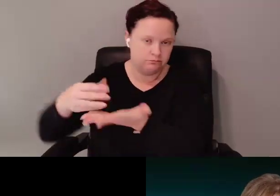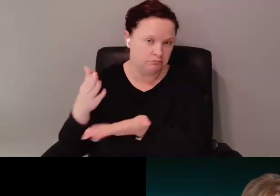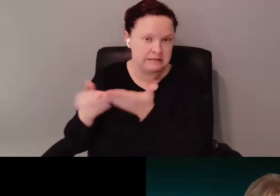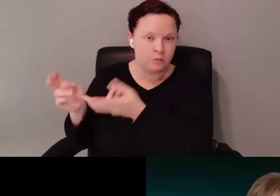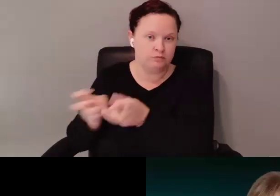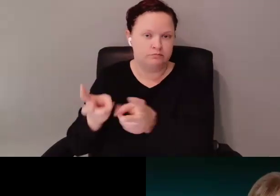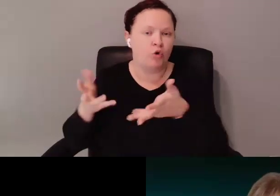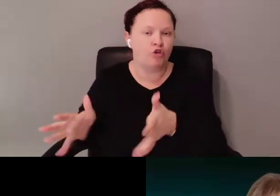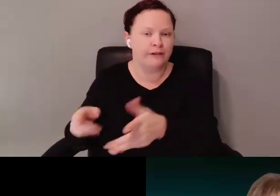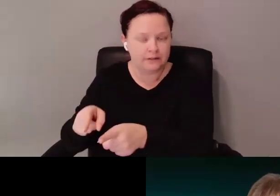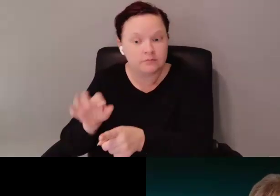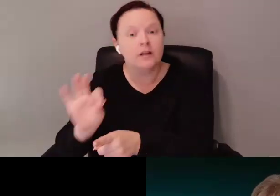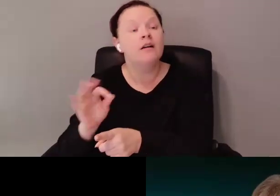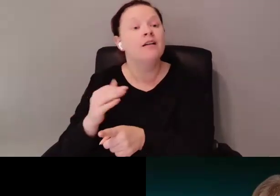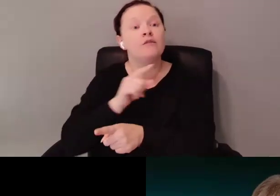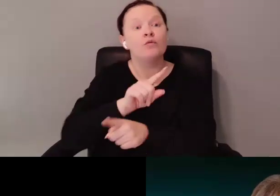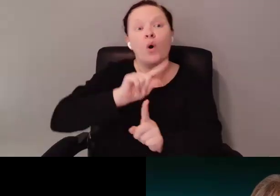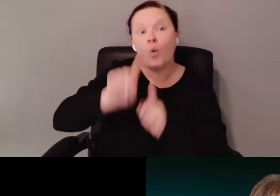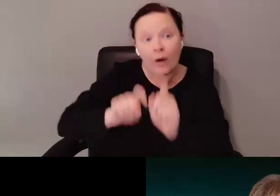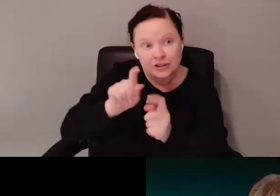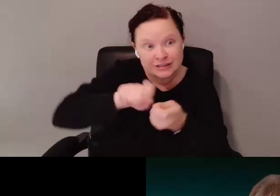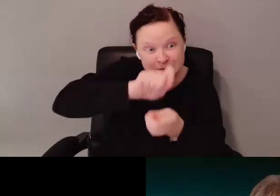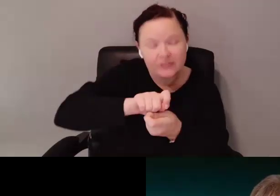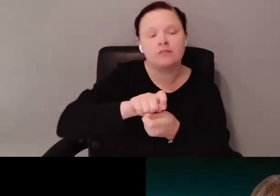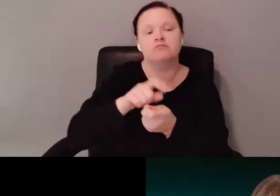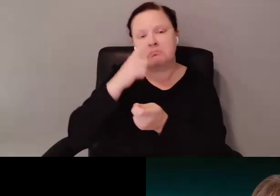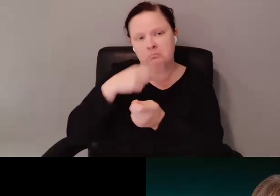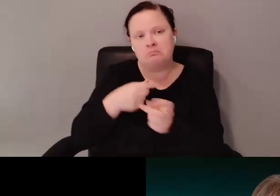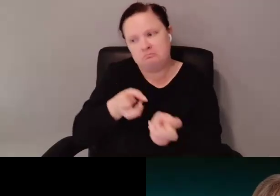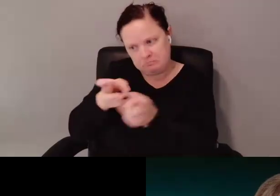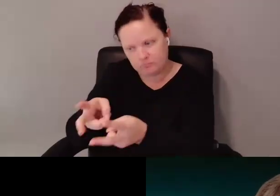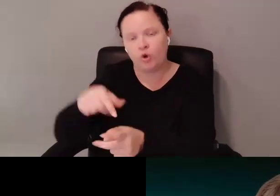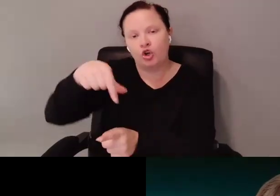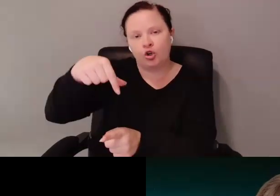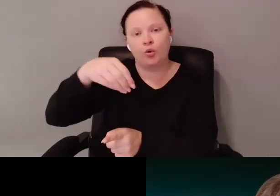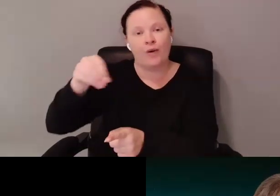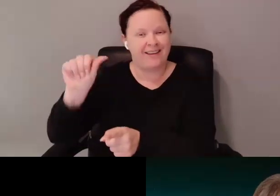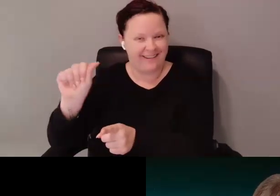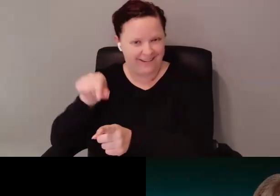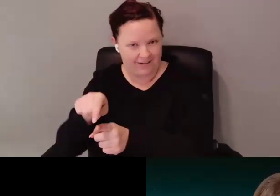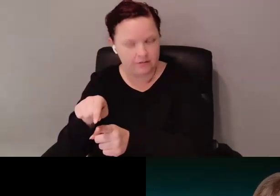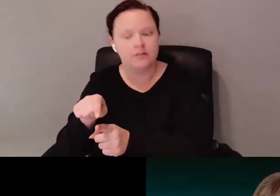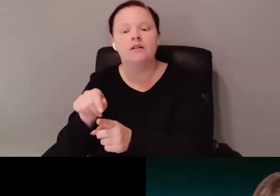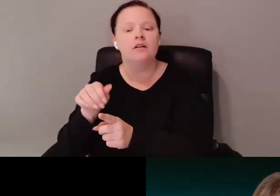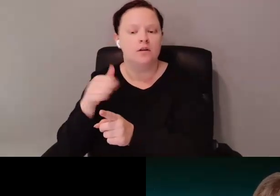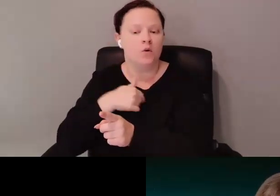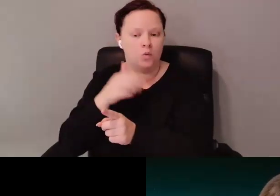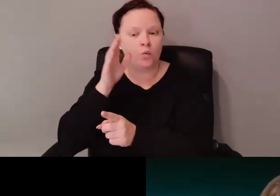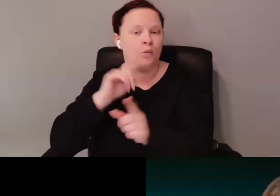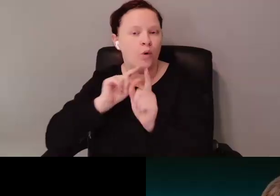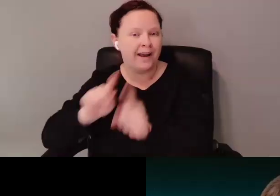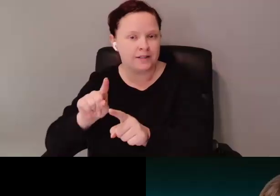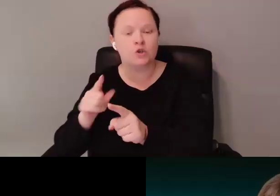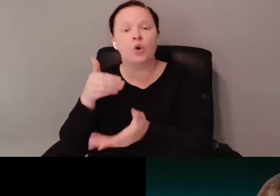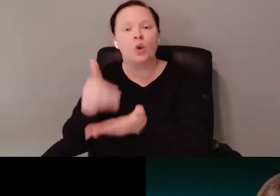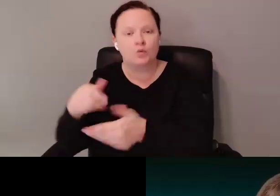in the chat. So if you have a specific question, if you could put it in the Q&A, that would be great. We're going to try and answer it in real time.